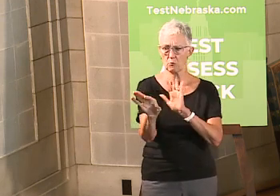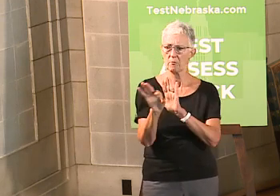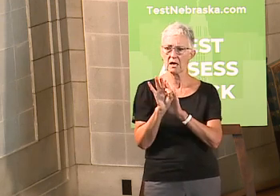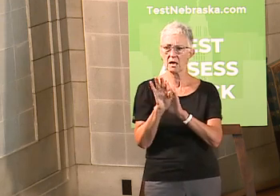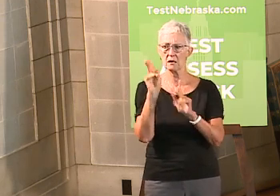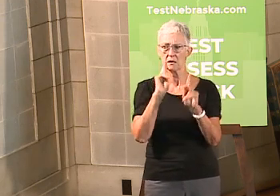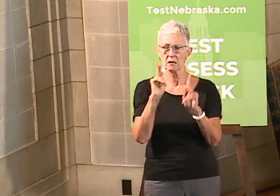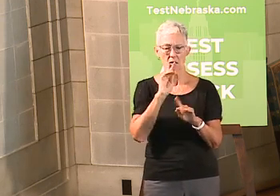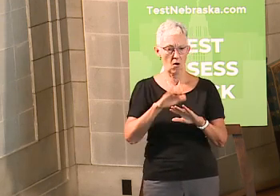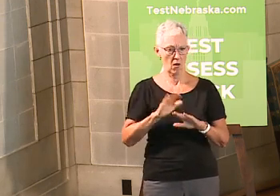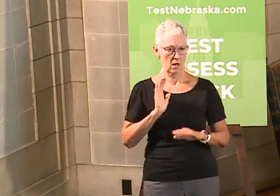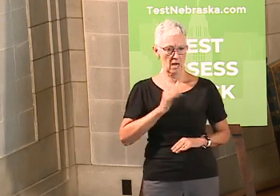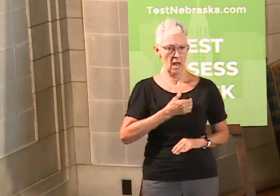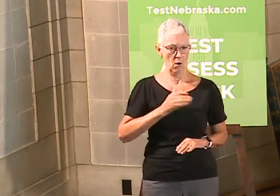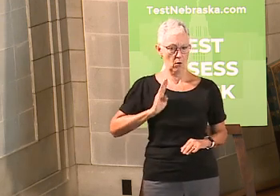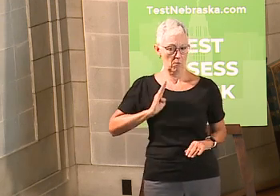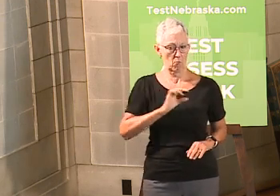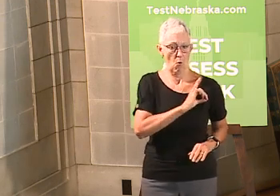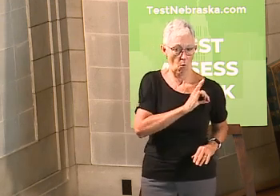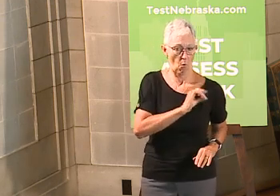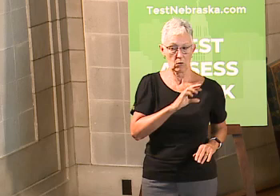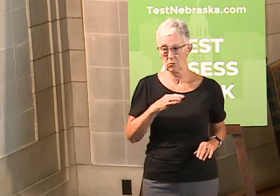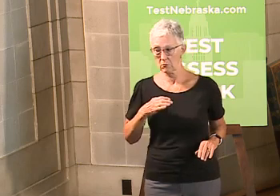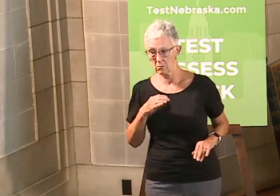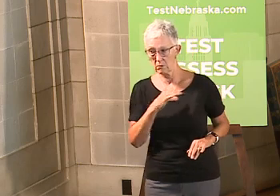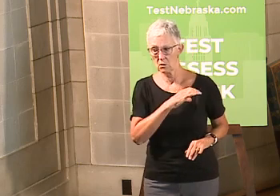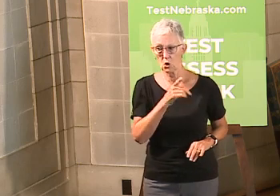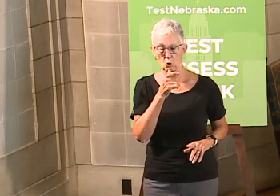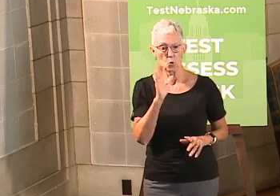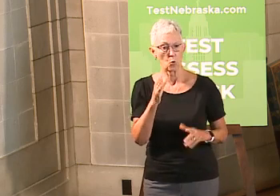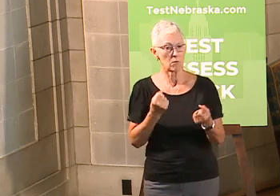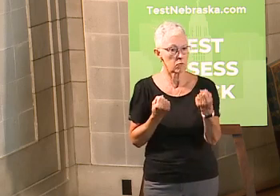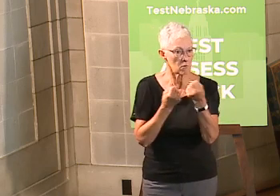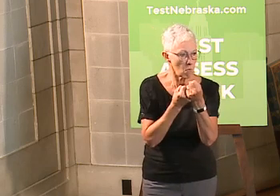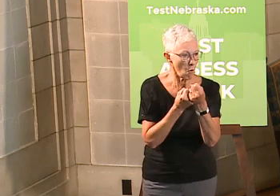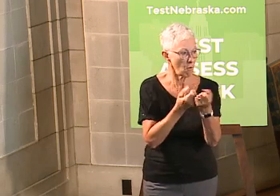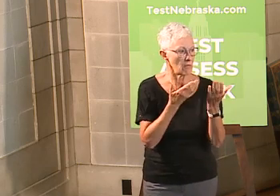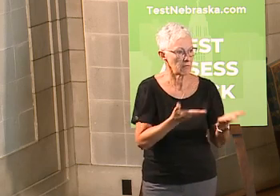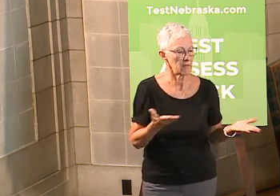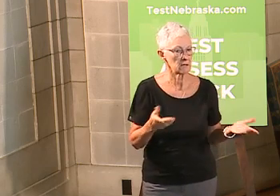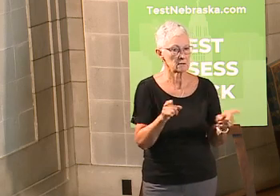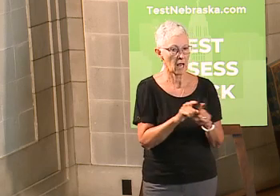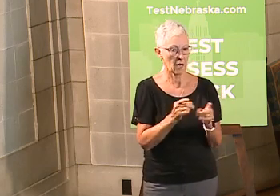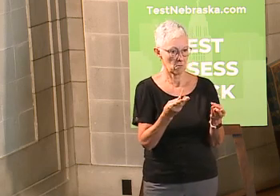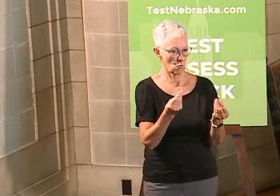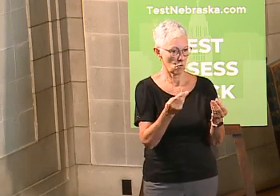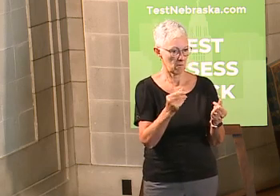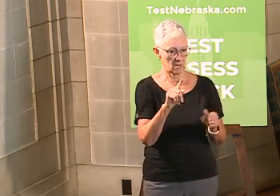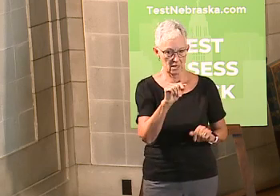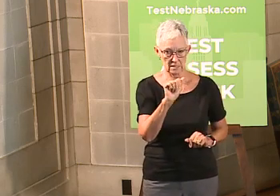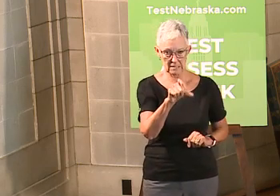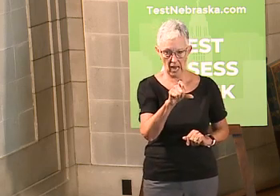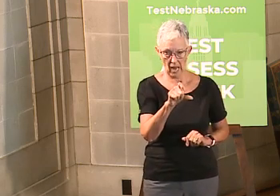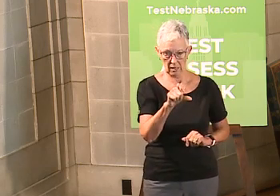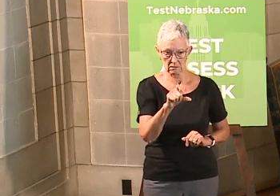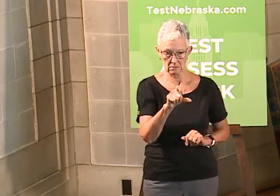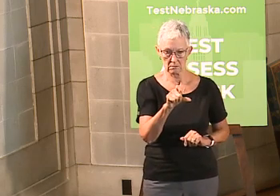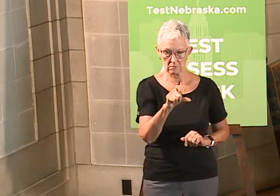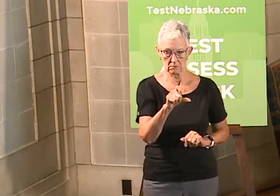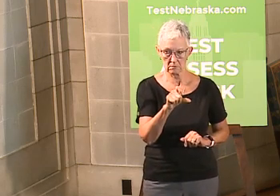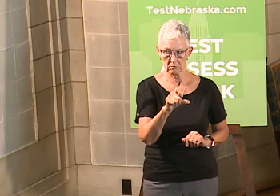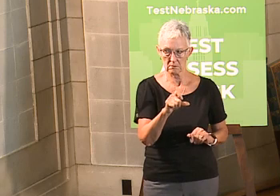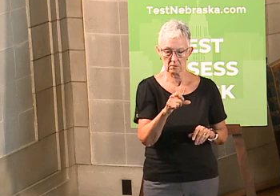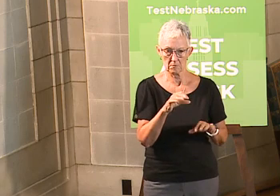our boards and commissions that are going to promote things such as property tax relief, and we had a disagreement on that. And so after our